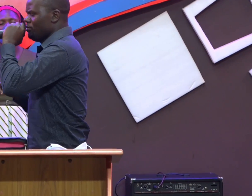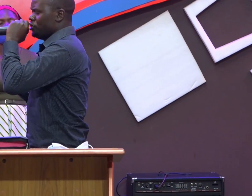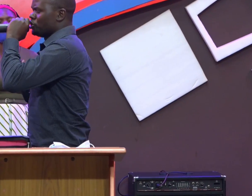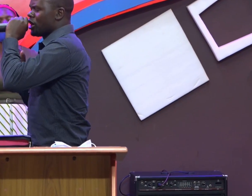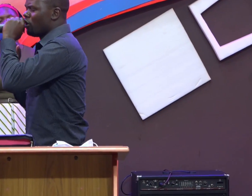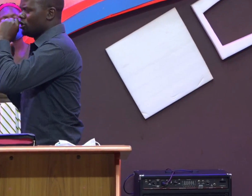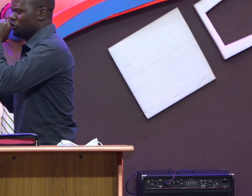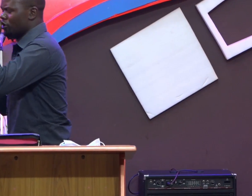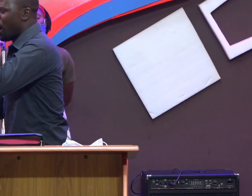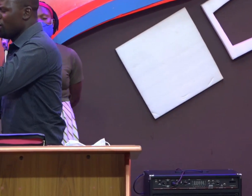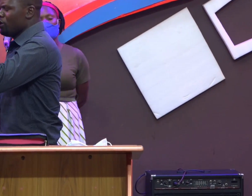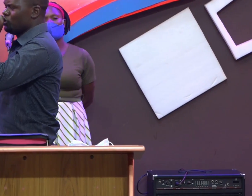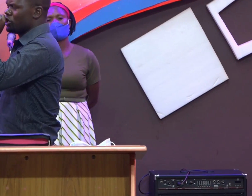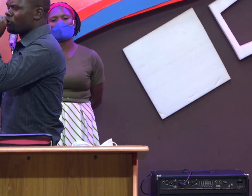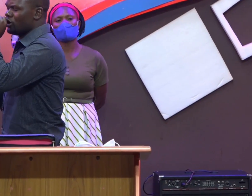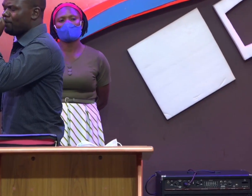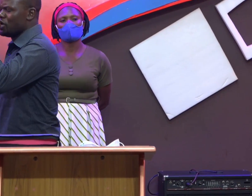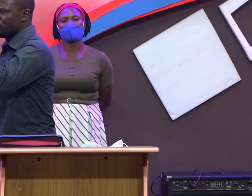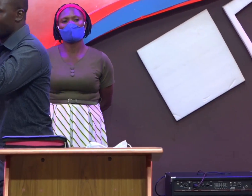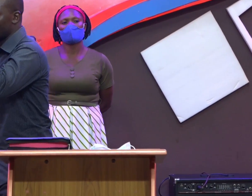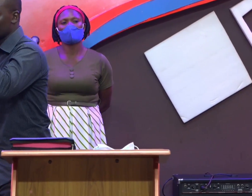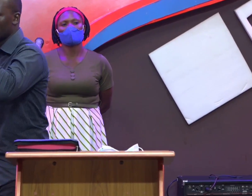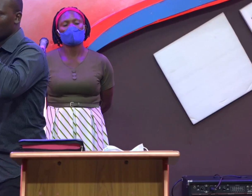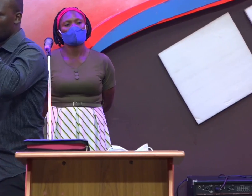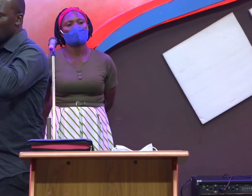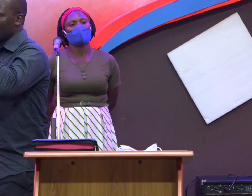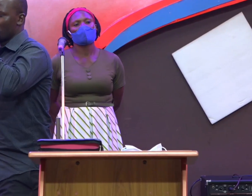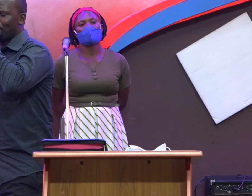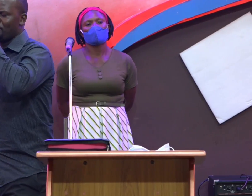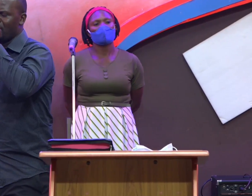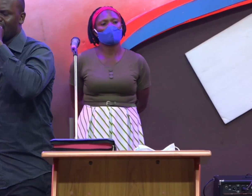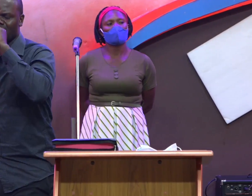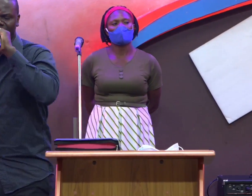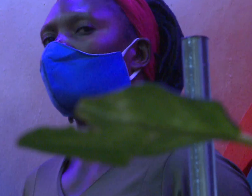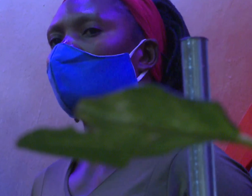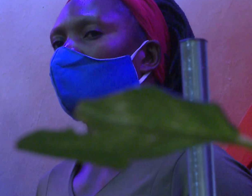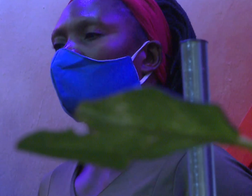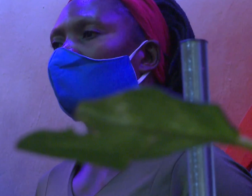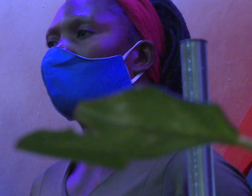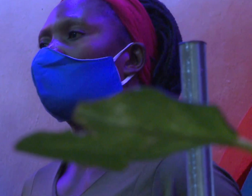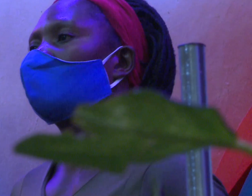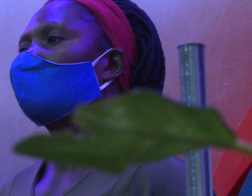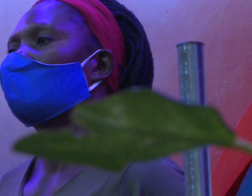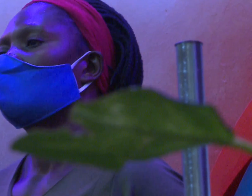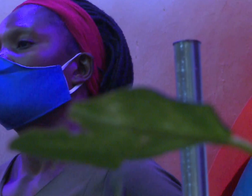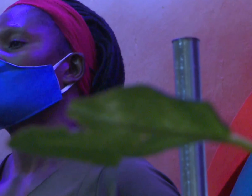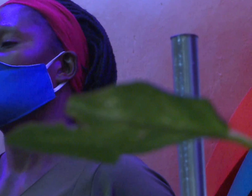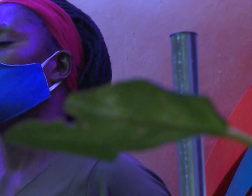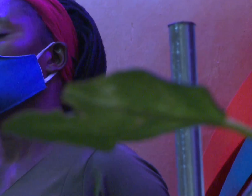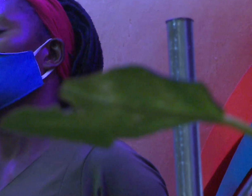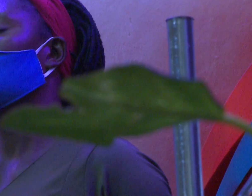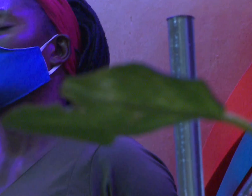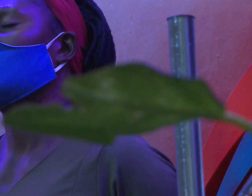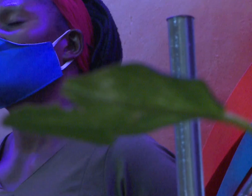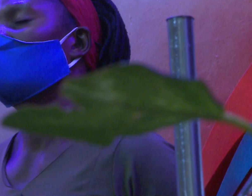glory. May you take all the honor. May you take all the praises, Heavenly King of Glory. When you are preparing, Heavenly Lord, to enter into another session,